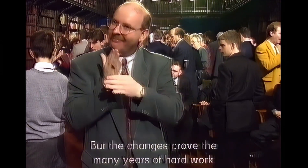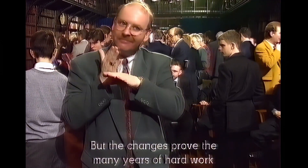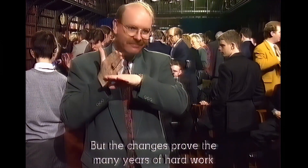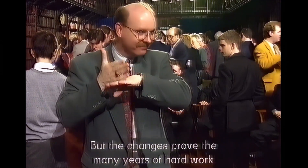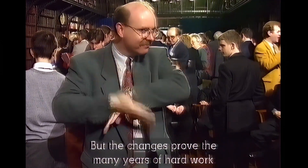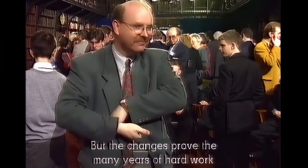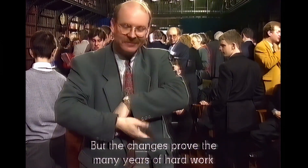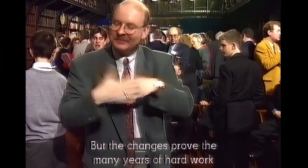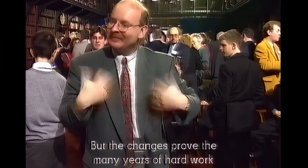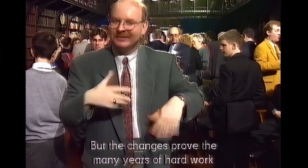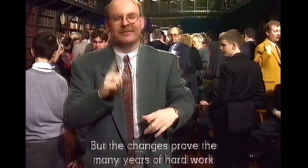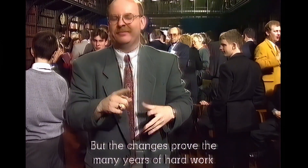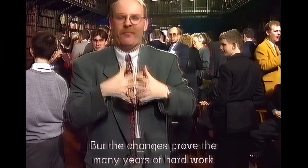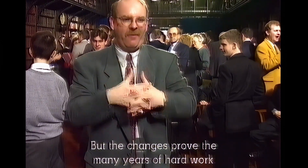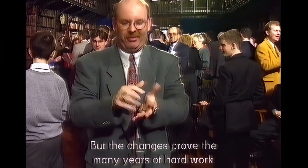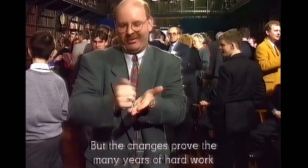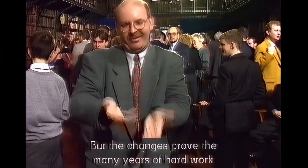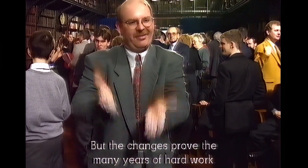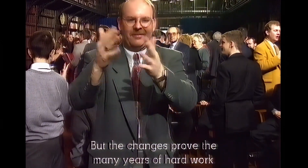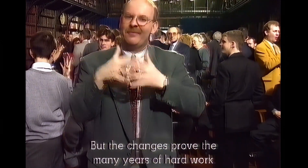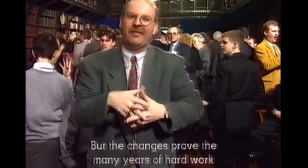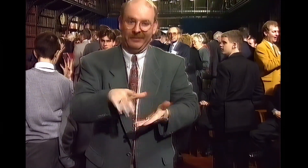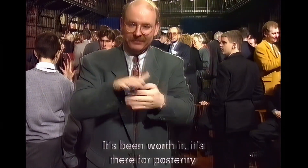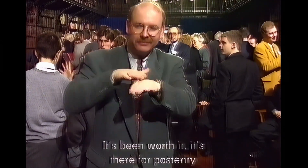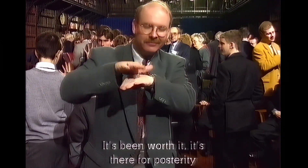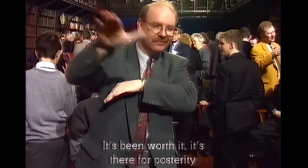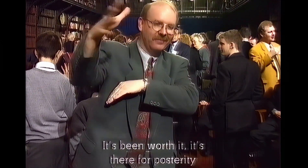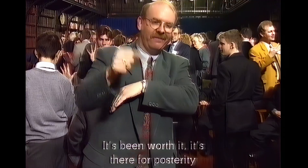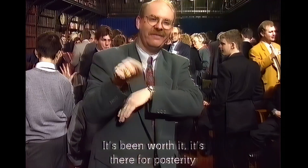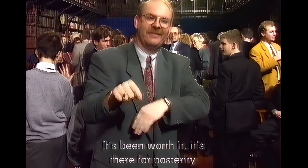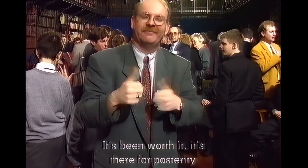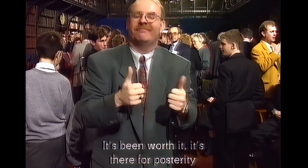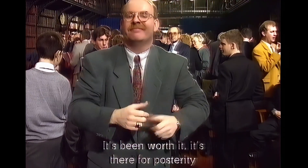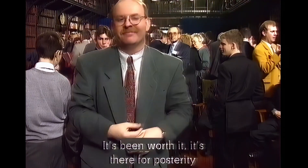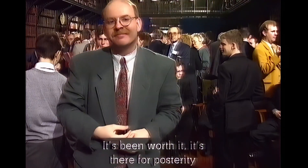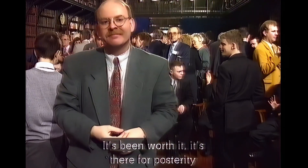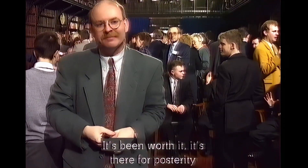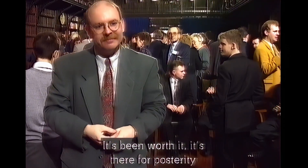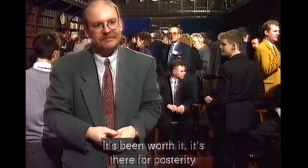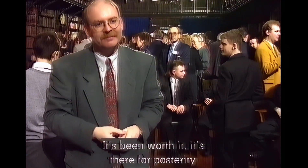changes prove the many years of hard work that's gone into the dictionary. It's been well worth it though, and now it's there for posterity.